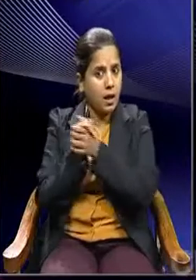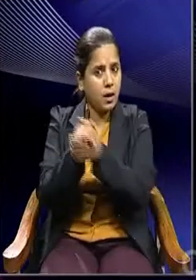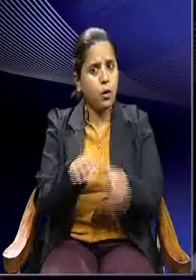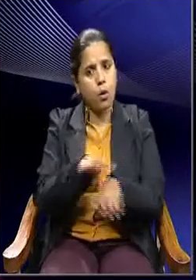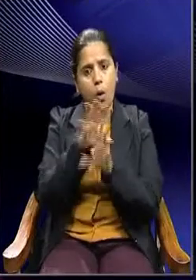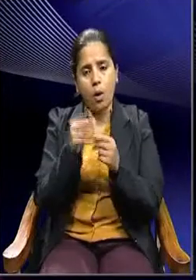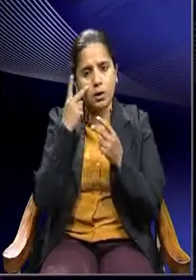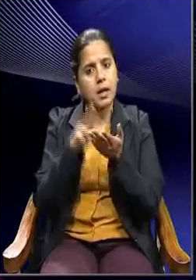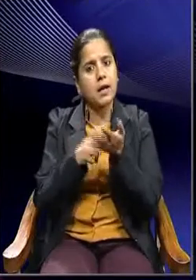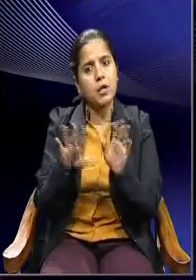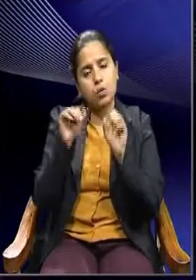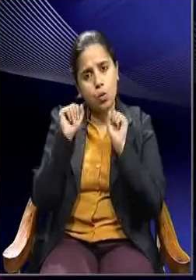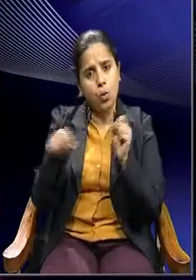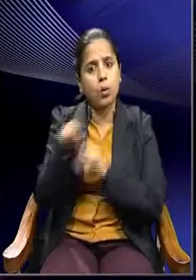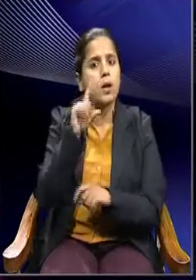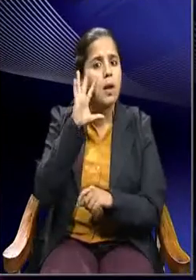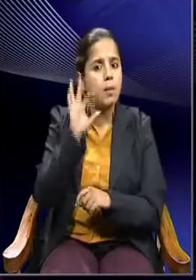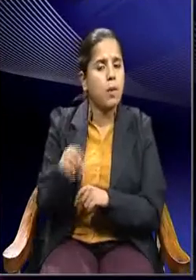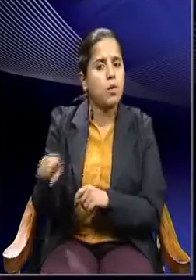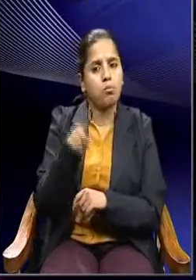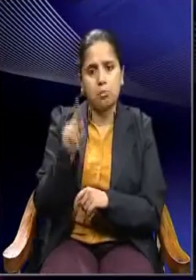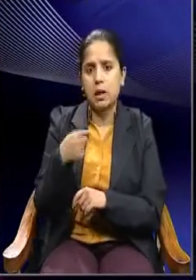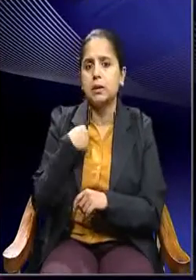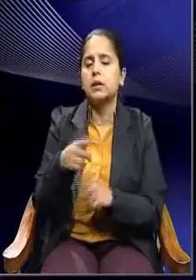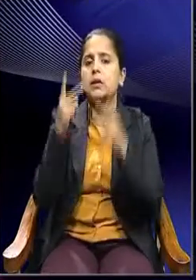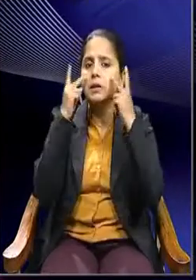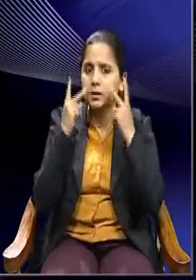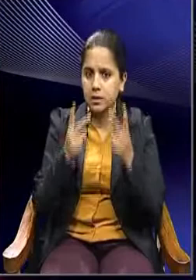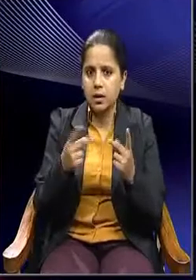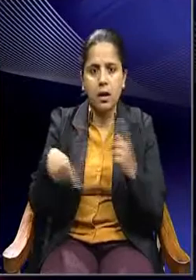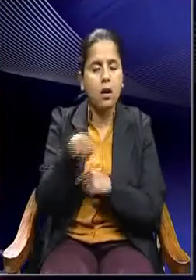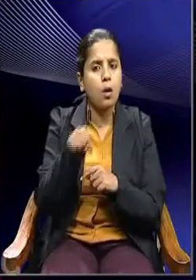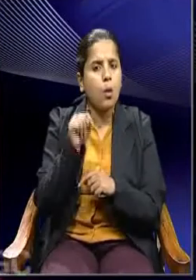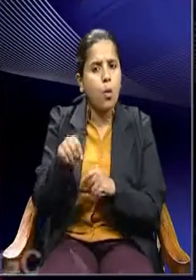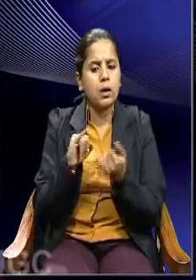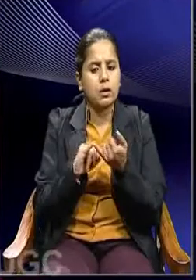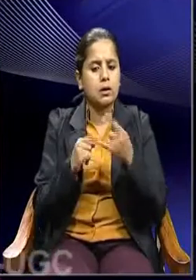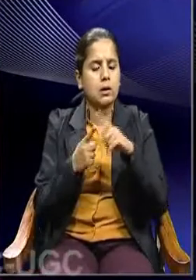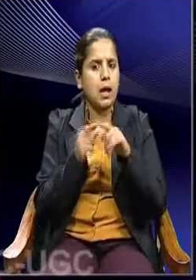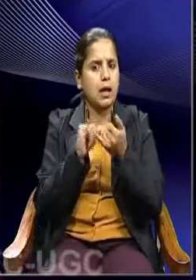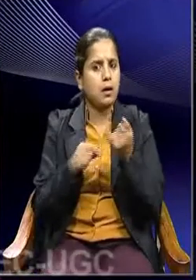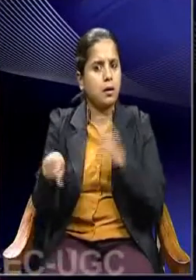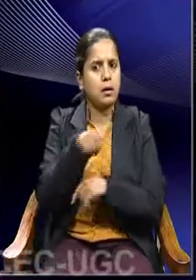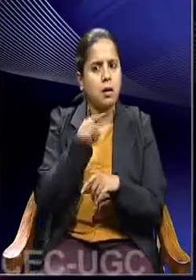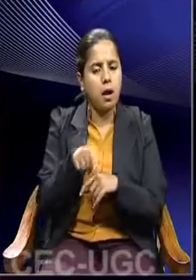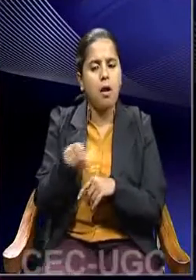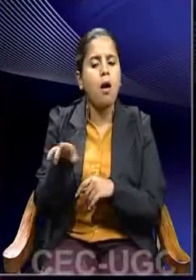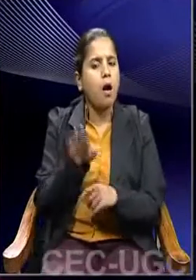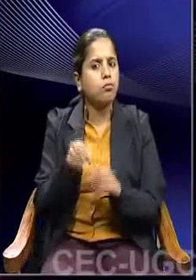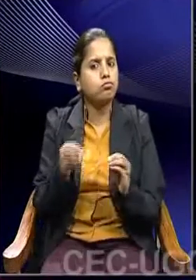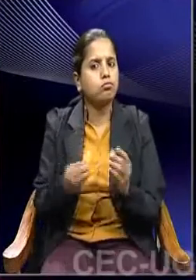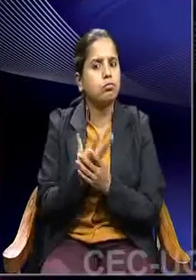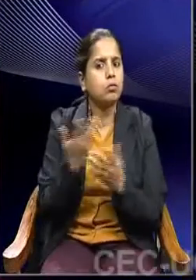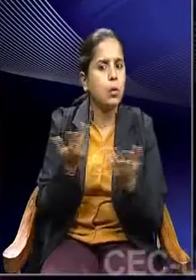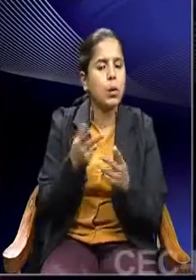natures, and most important, that is, we must also look at that the status of teacher should be commensurate with